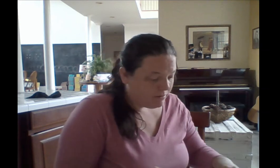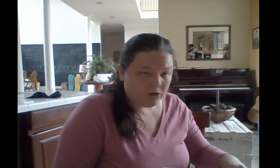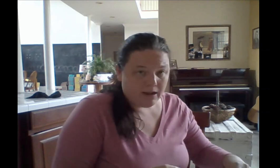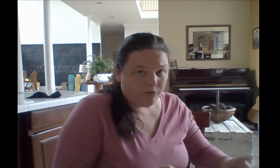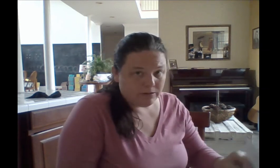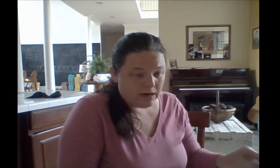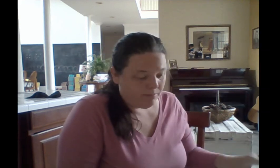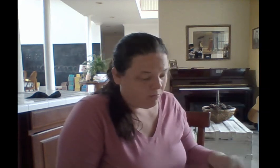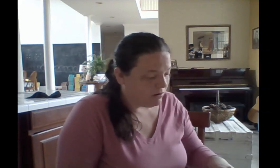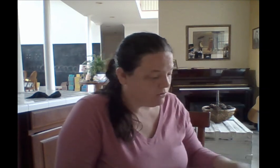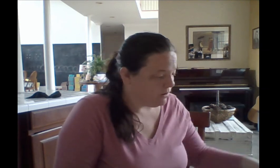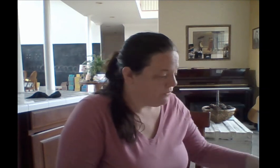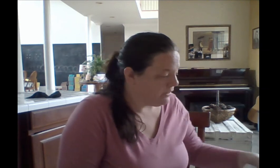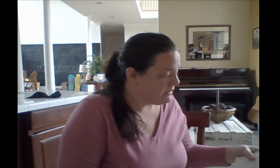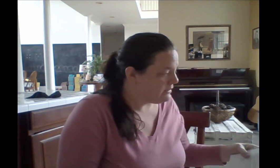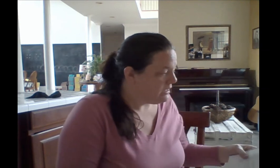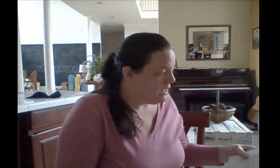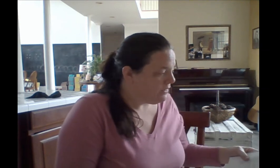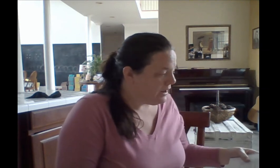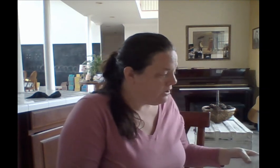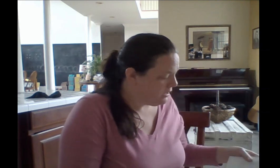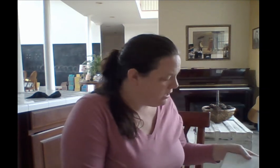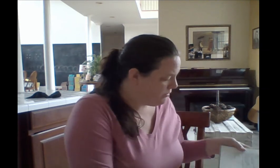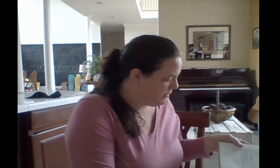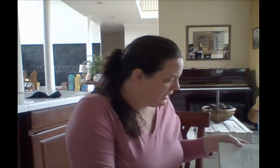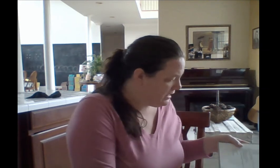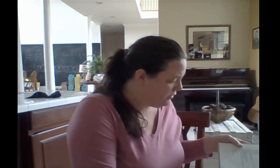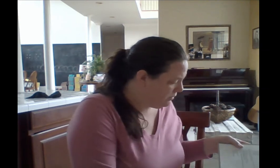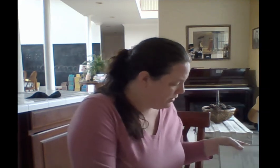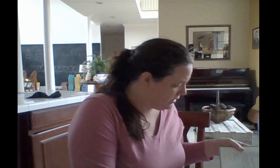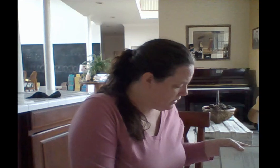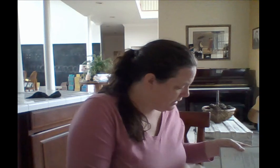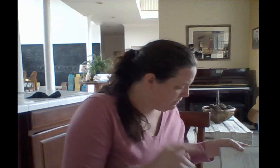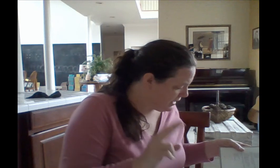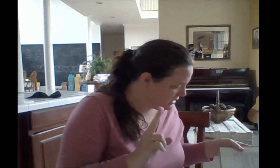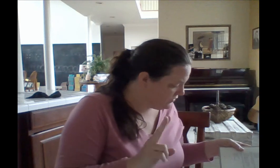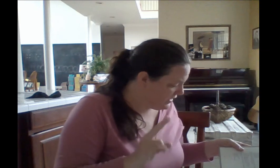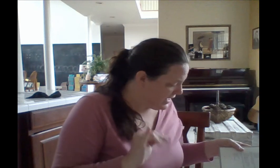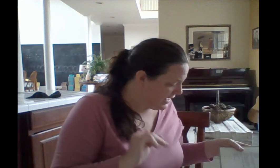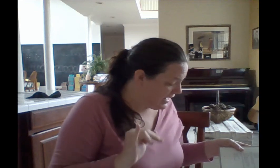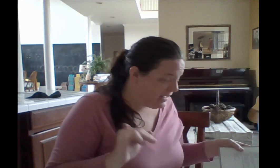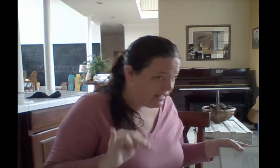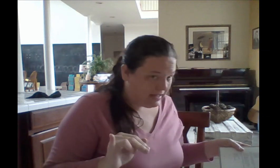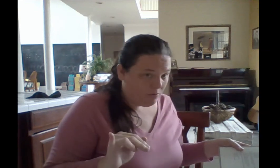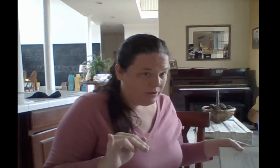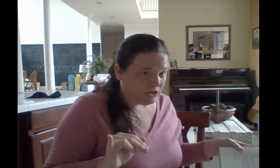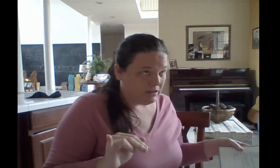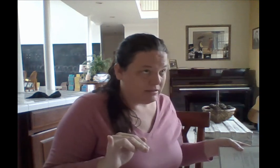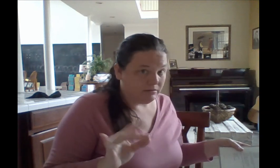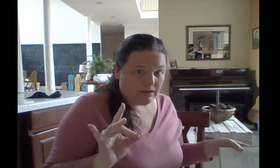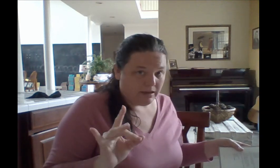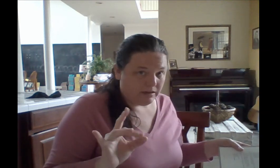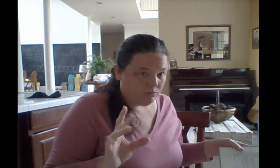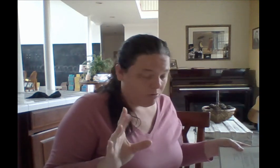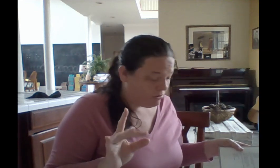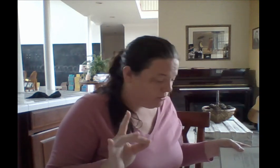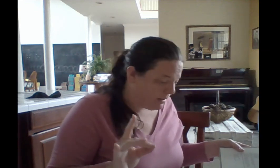you're going to have to do a tiny bit of work to work for this. They are going to come from the beginning of your book in page VIII, which is 8, Roman numeral 8.